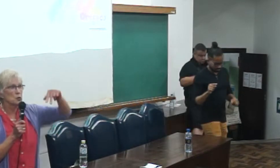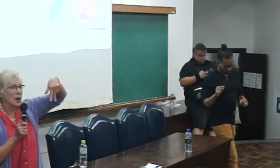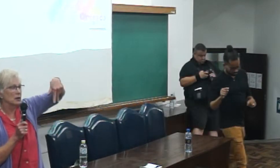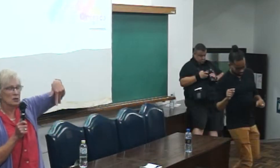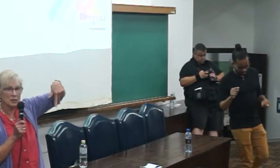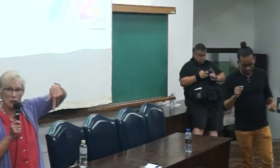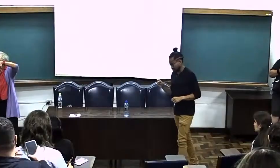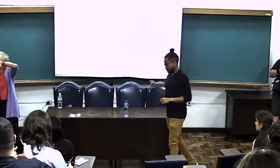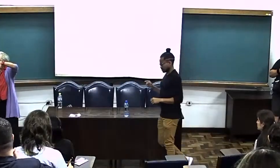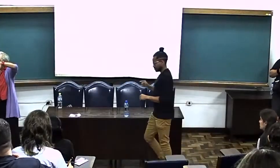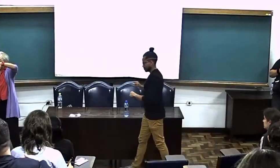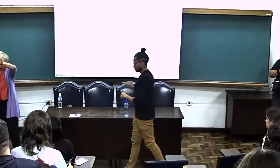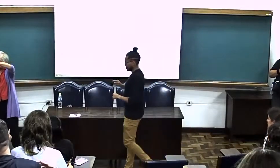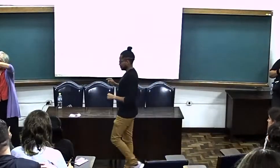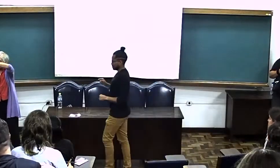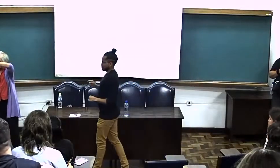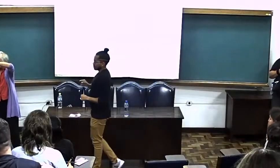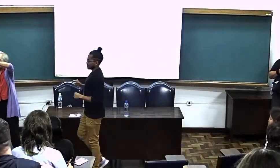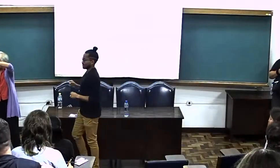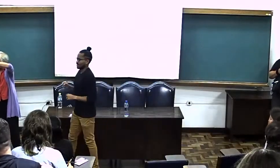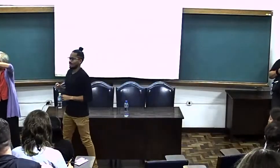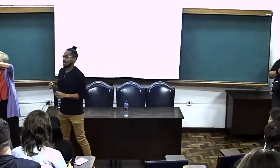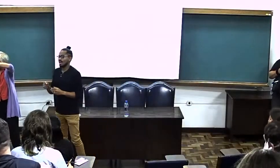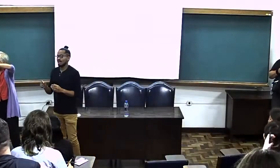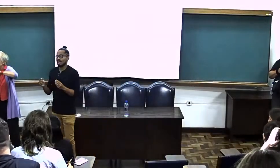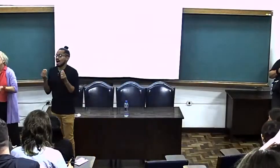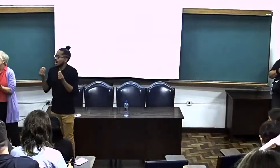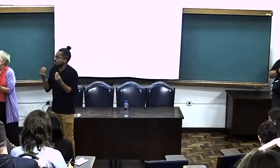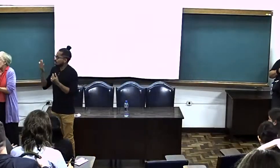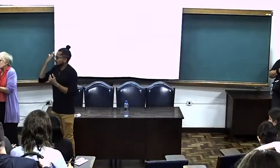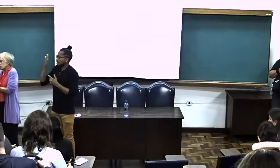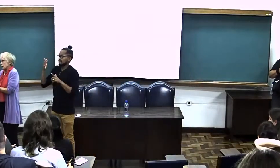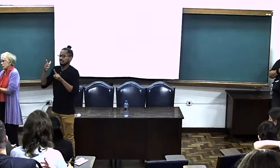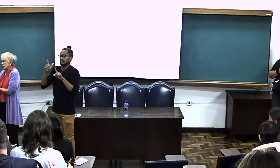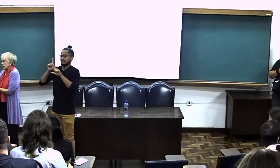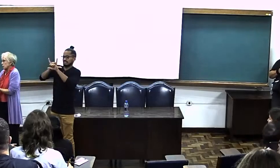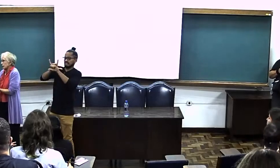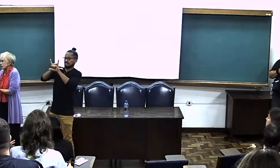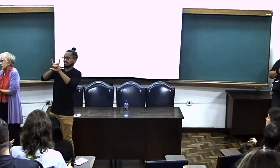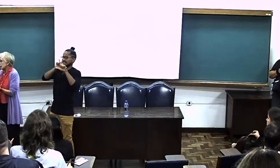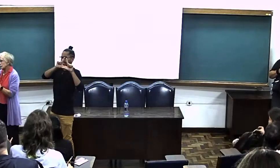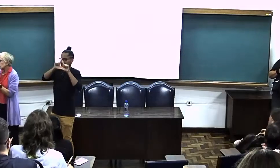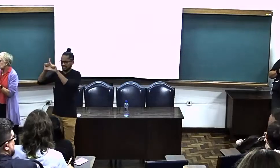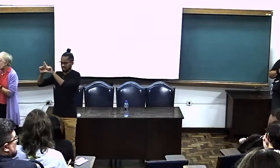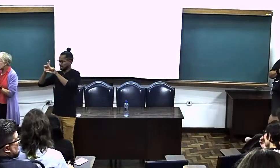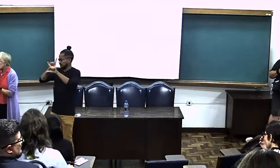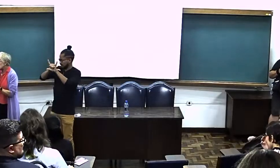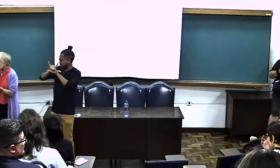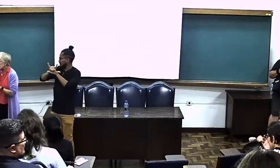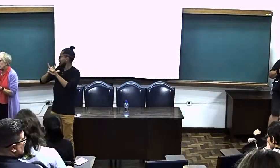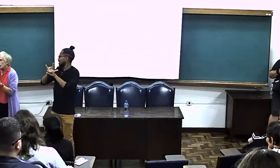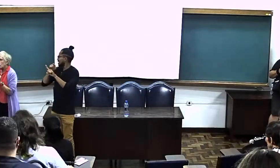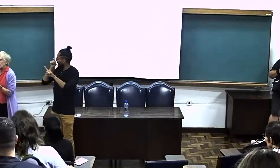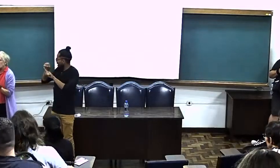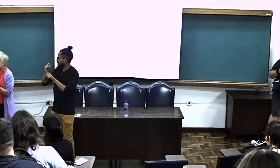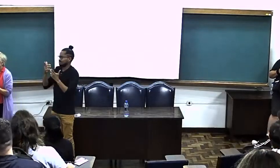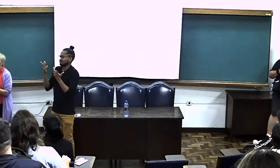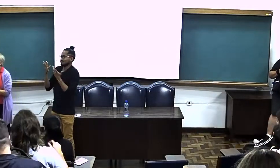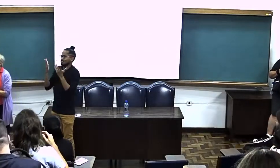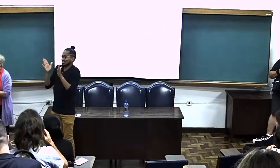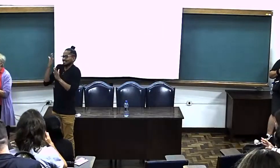about the triangles? How do you decide which ones touch? That's the part that I'm working on now. I don't quite understand.